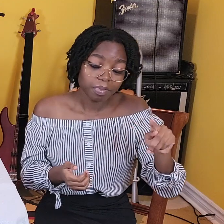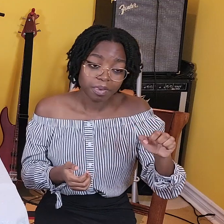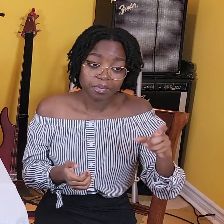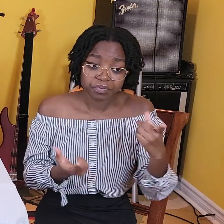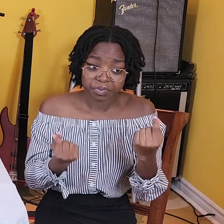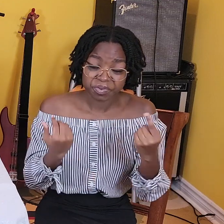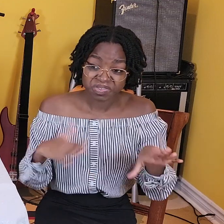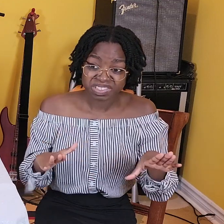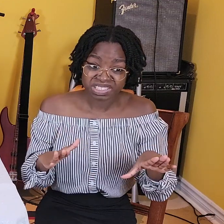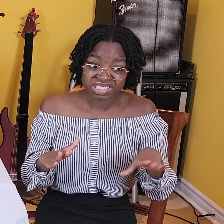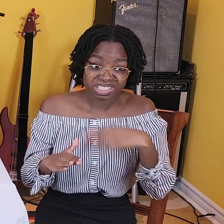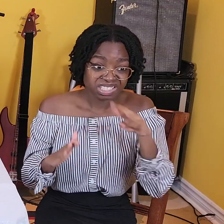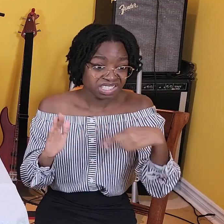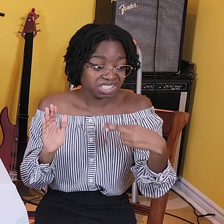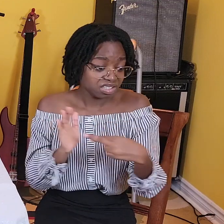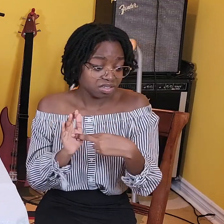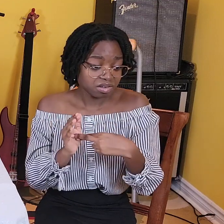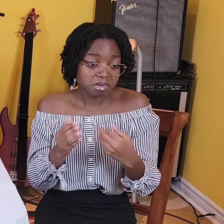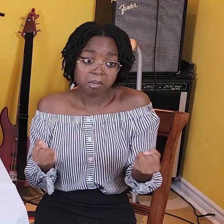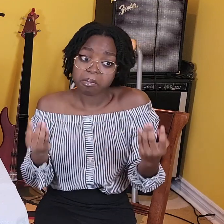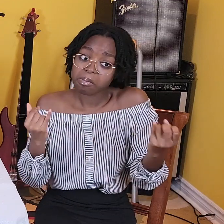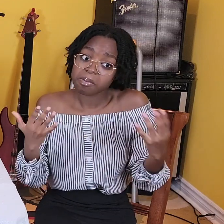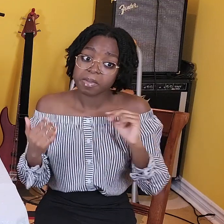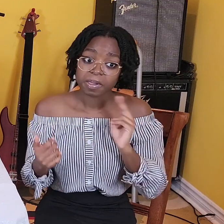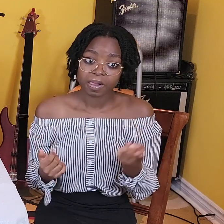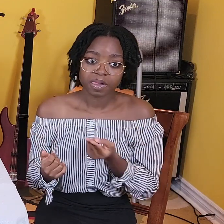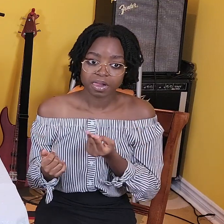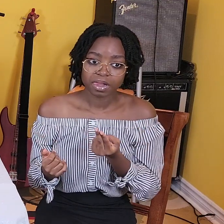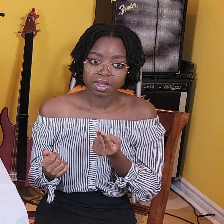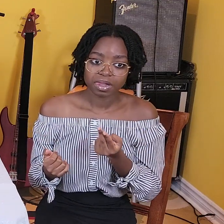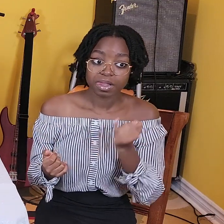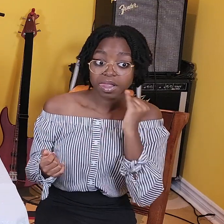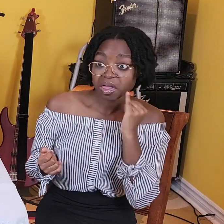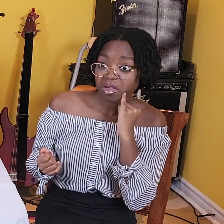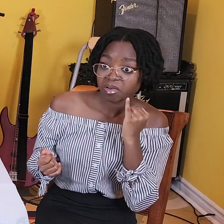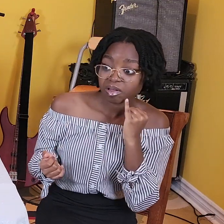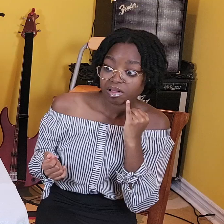For what is convenient, we go for it.